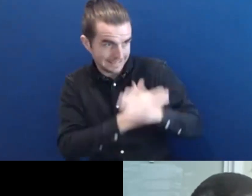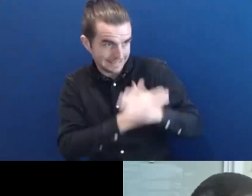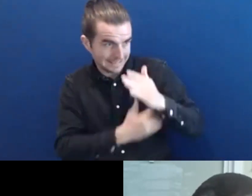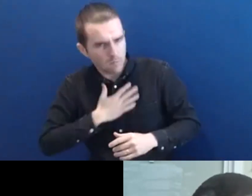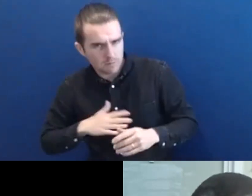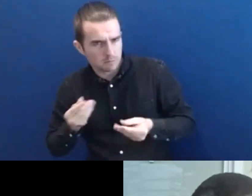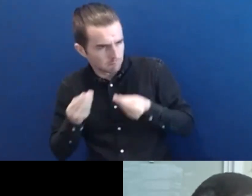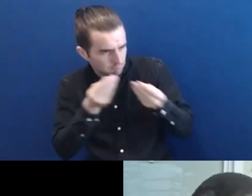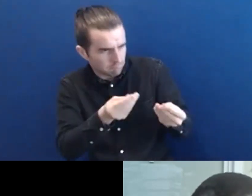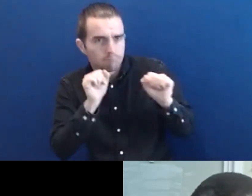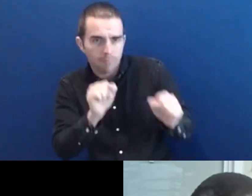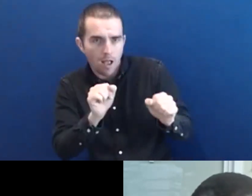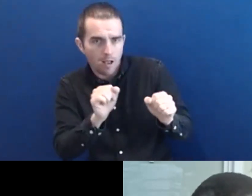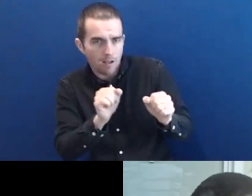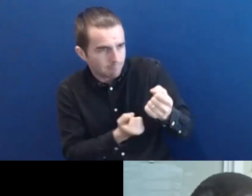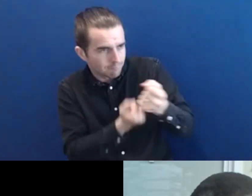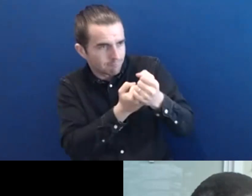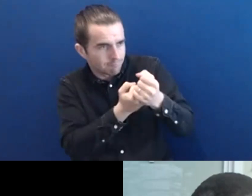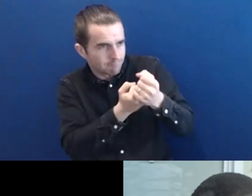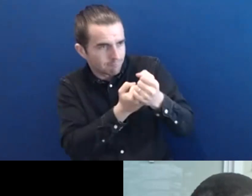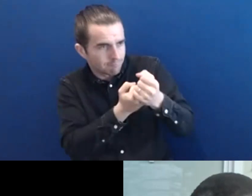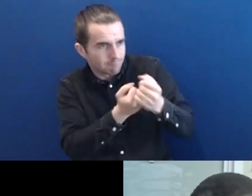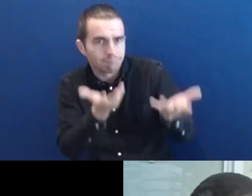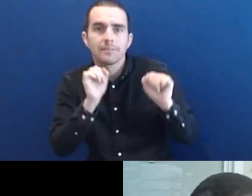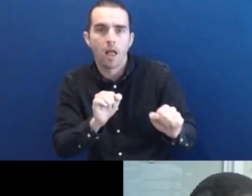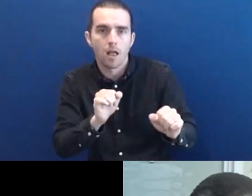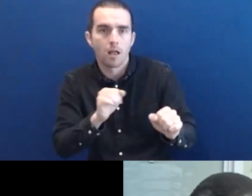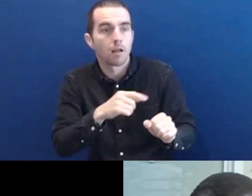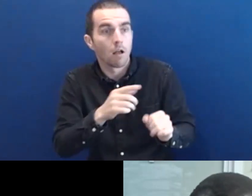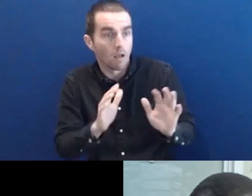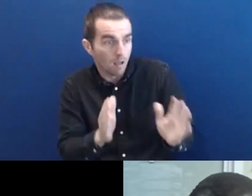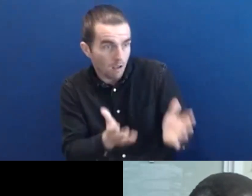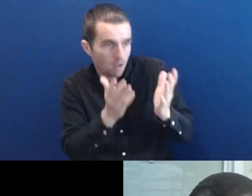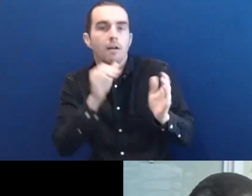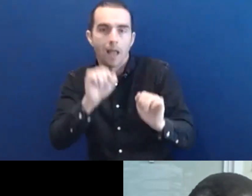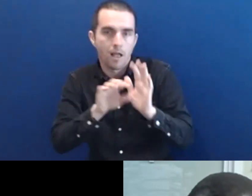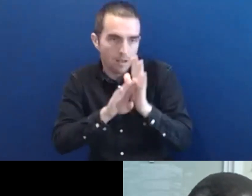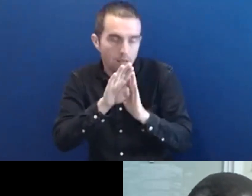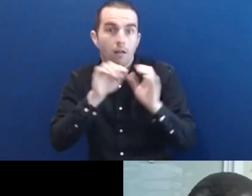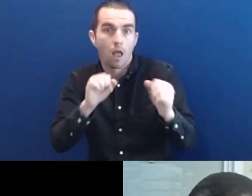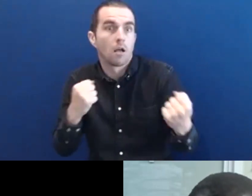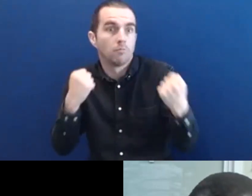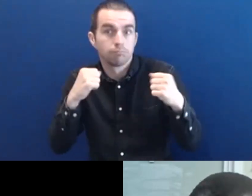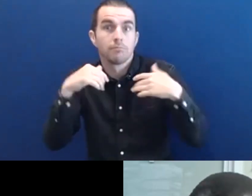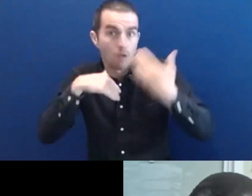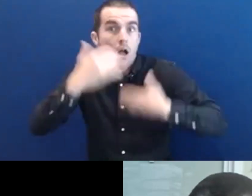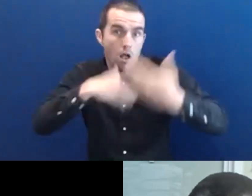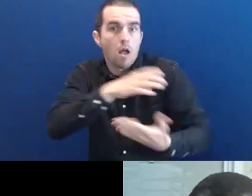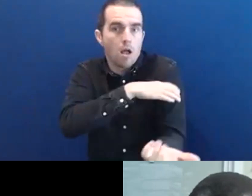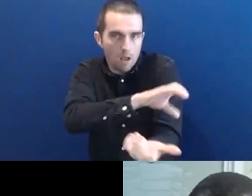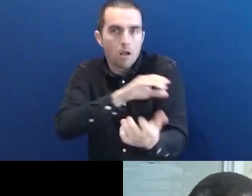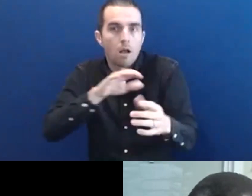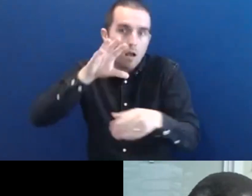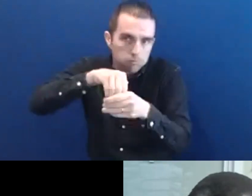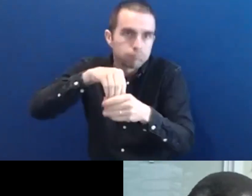accepted in the society. Thank so you. This is what briefly I can